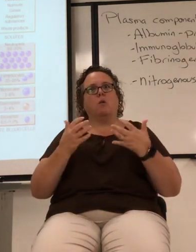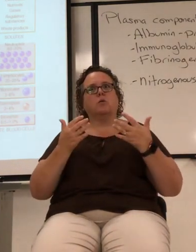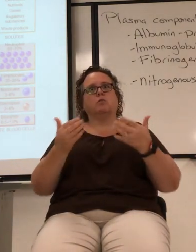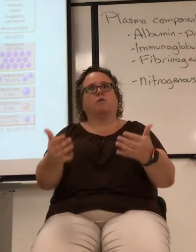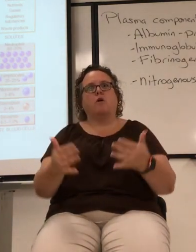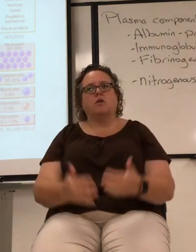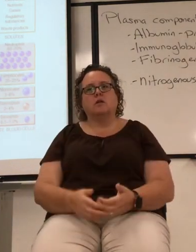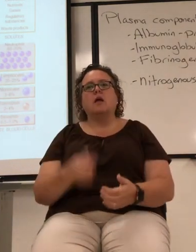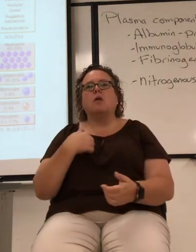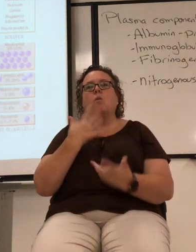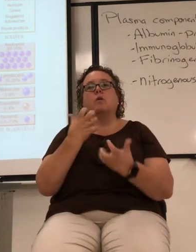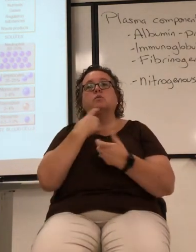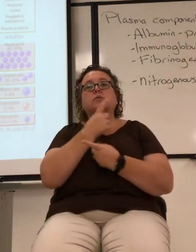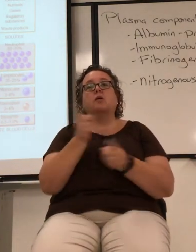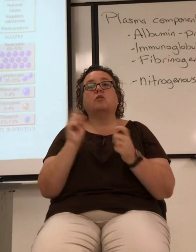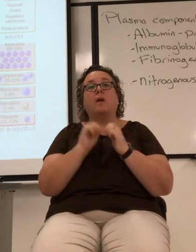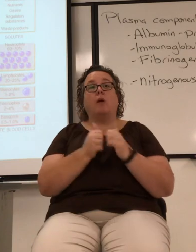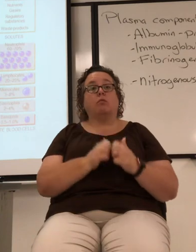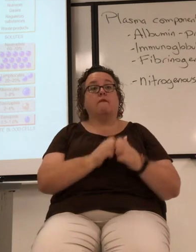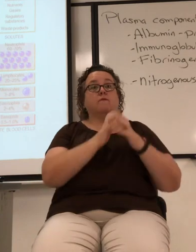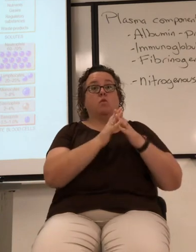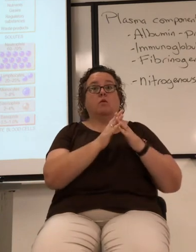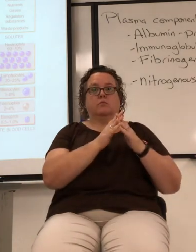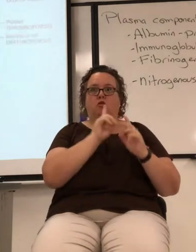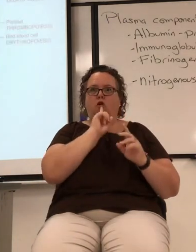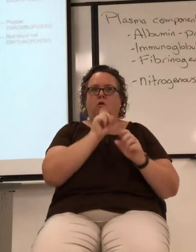and tell you how the formed elements are formed.